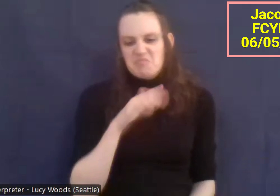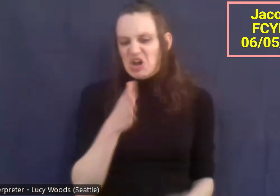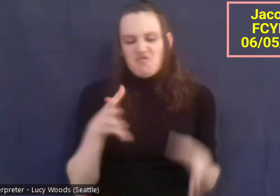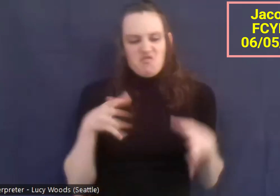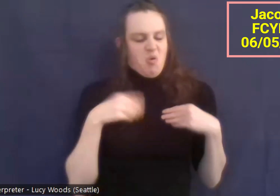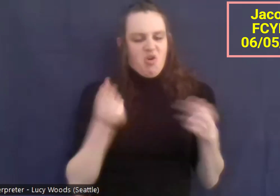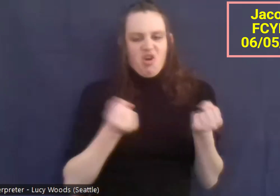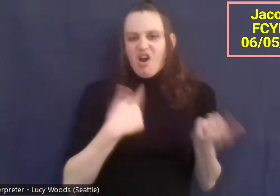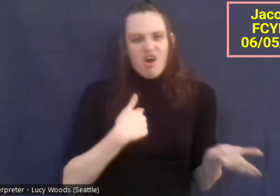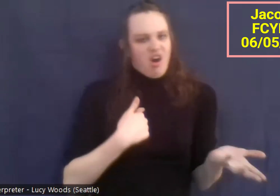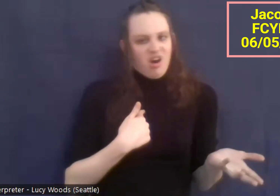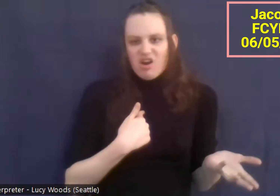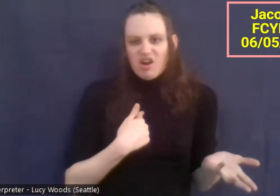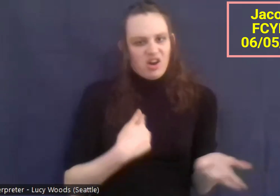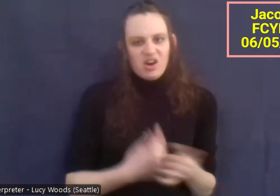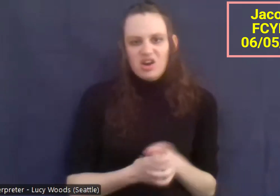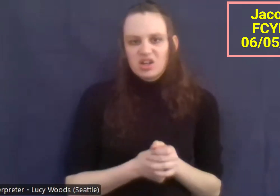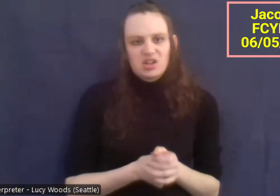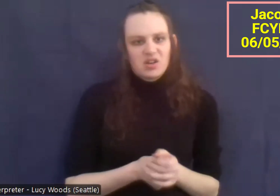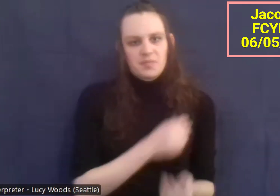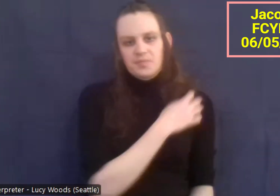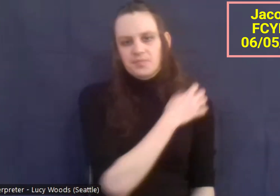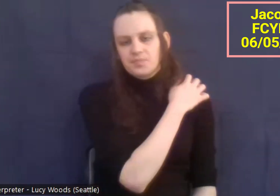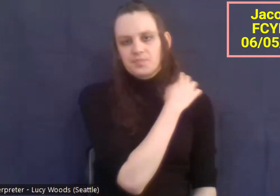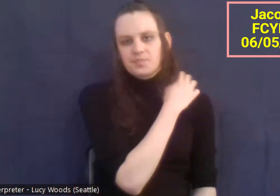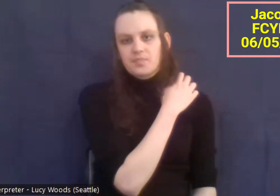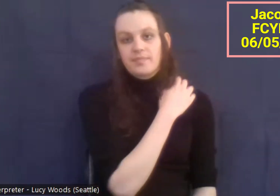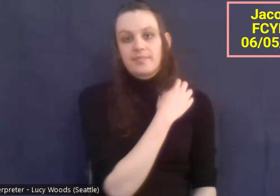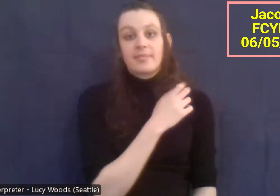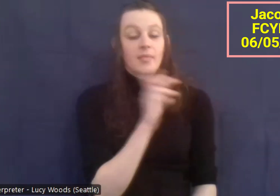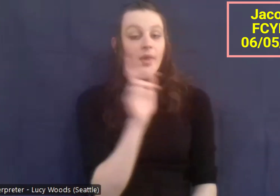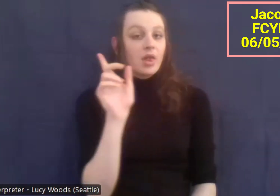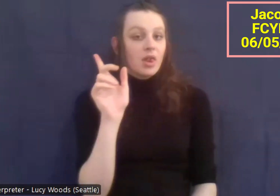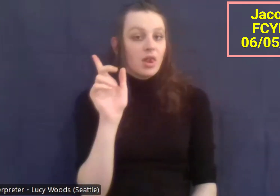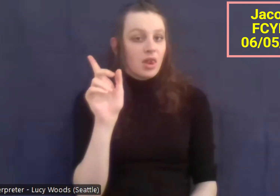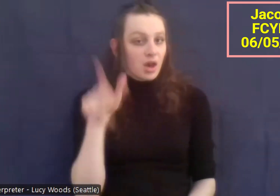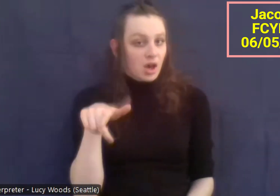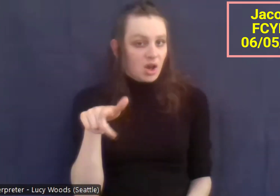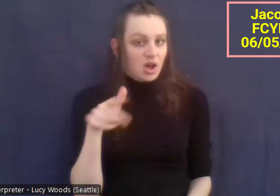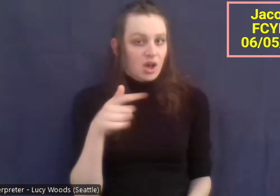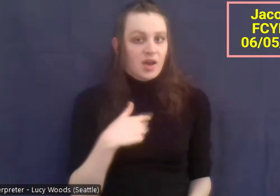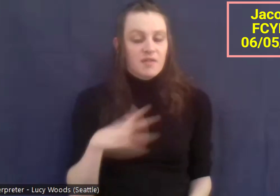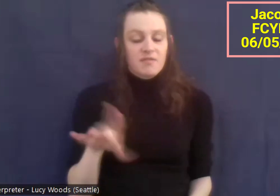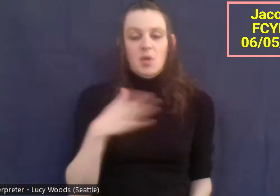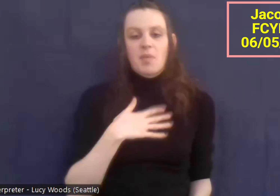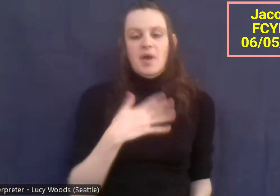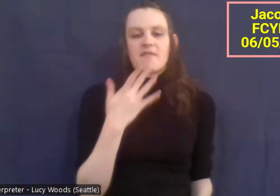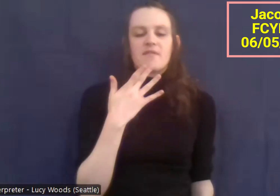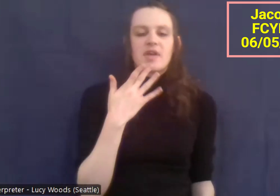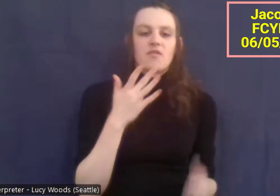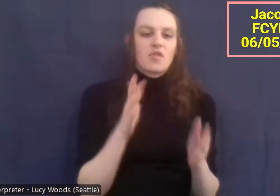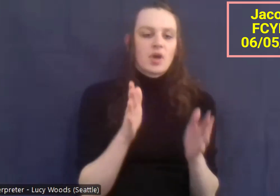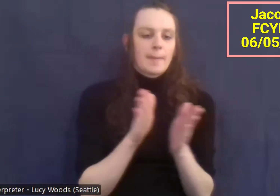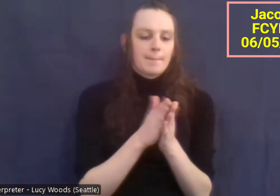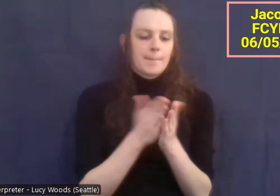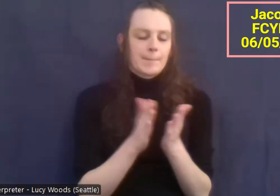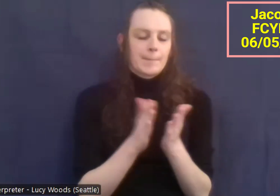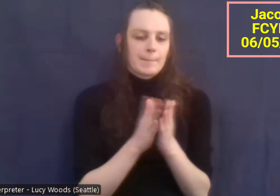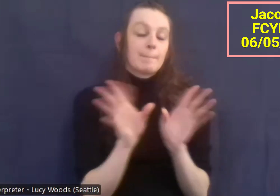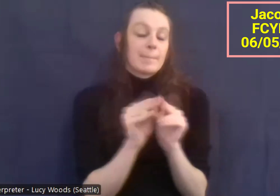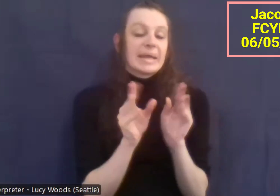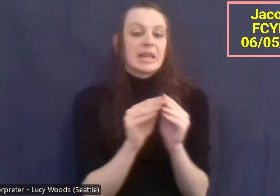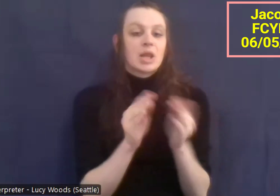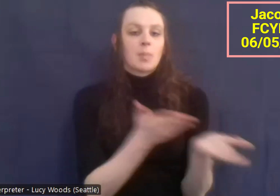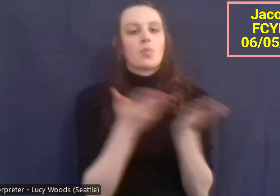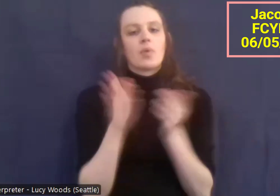Like, and then I found my favorite meeting, the Bring Your Own Literature meeting, which I just came from at